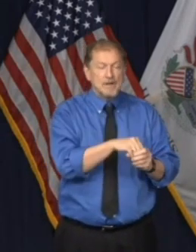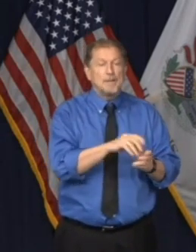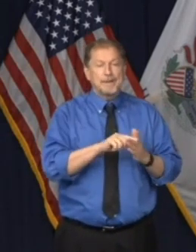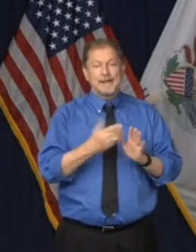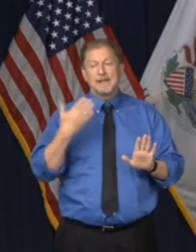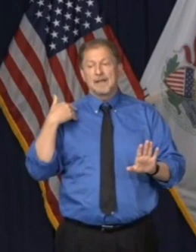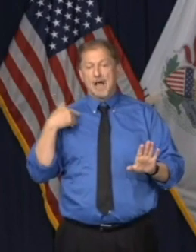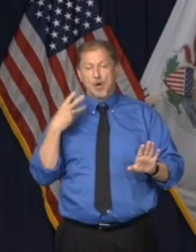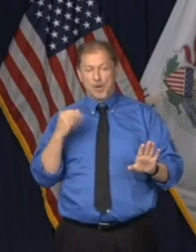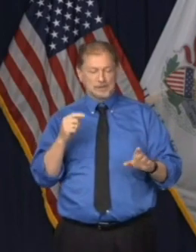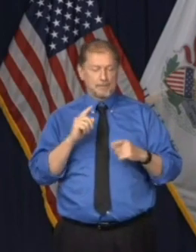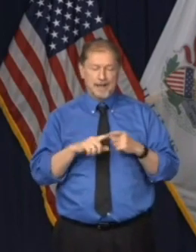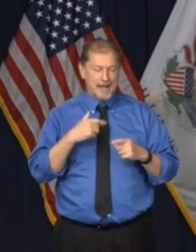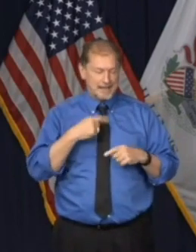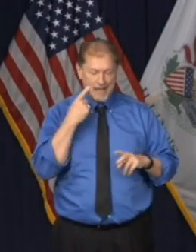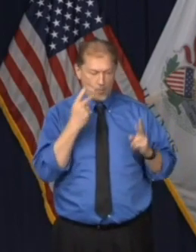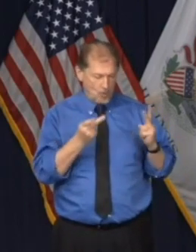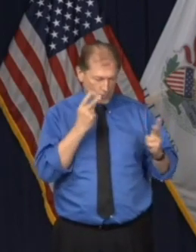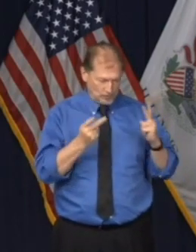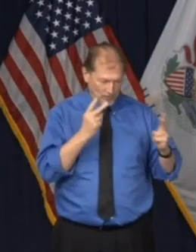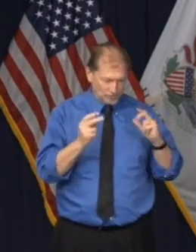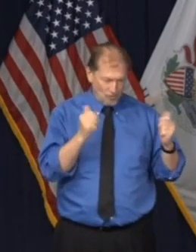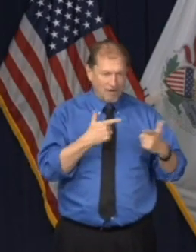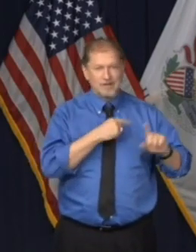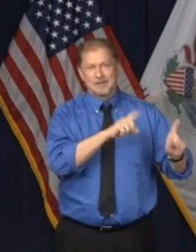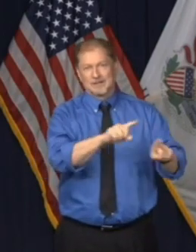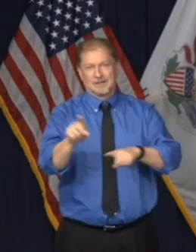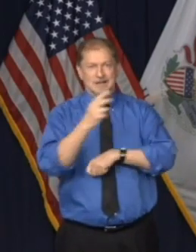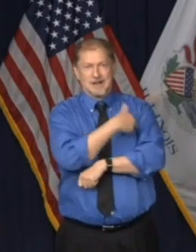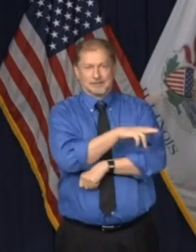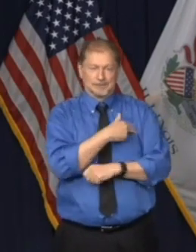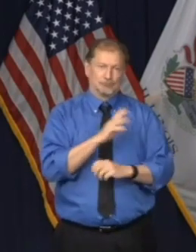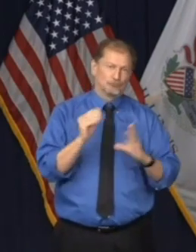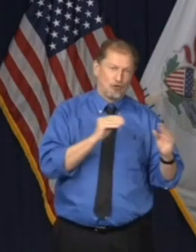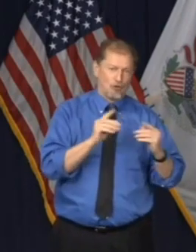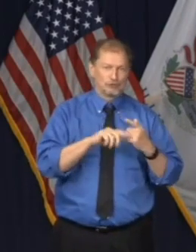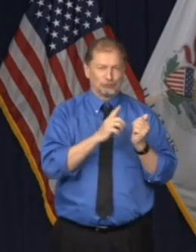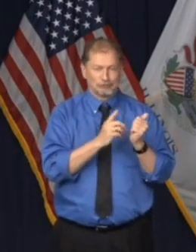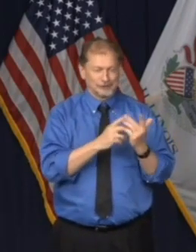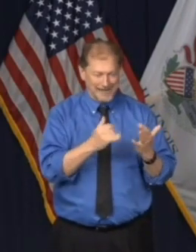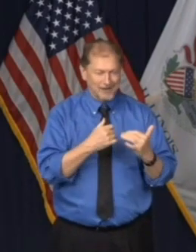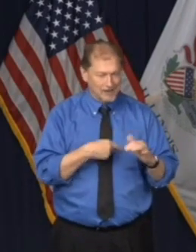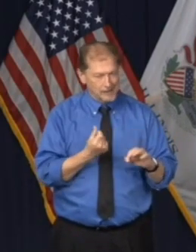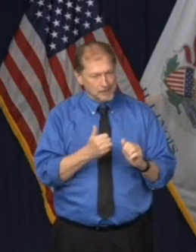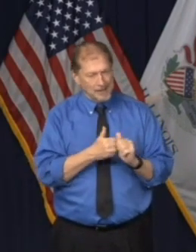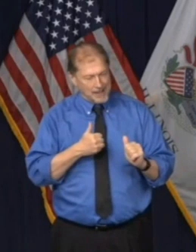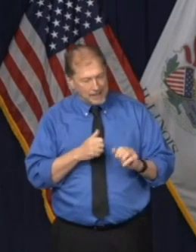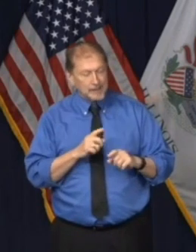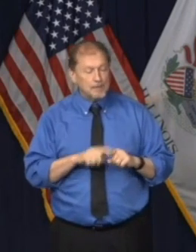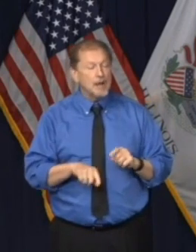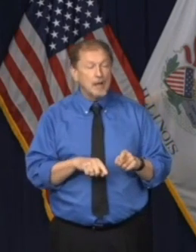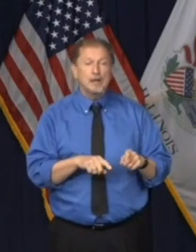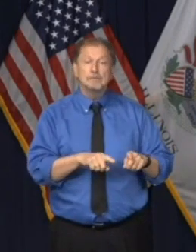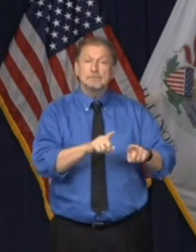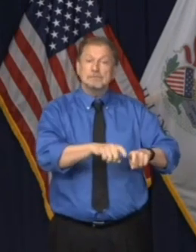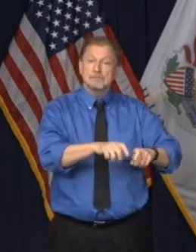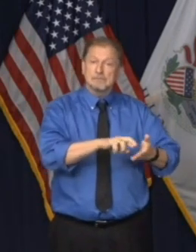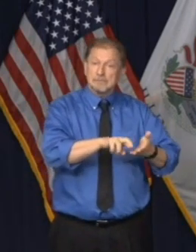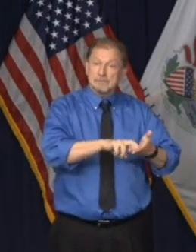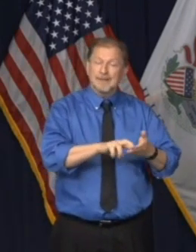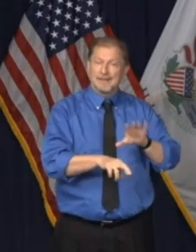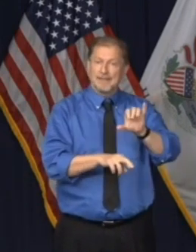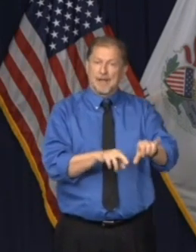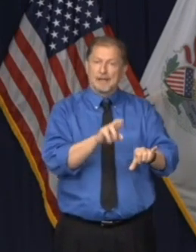there are too many cases for me to be on site at the hospital talking to the doctors at this point, but I know we used